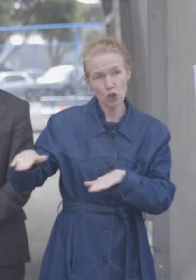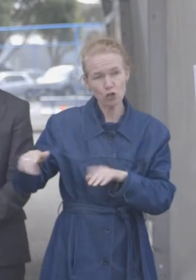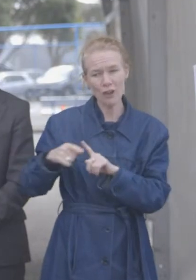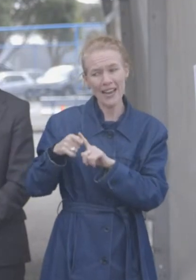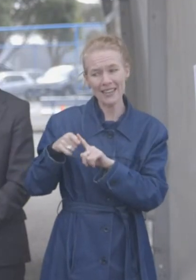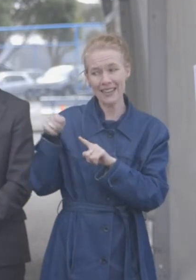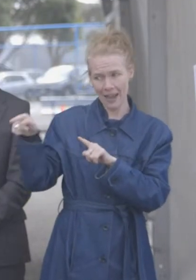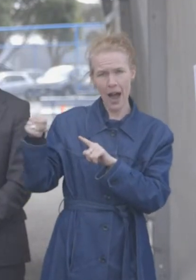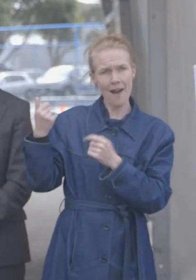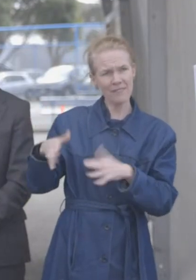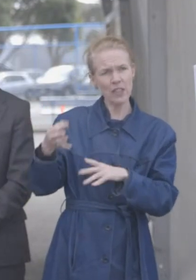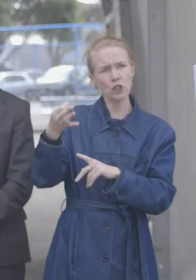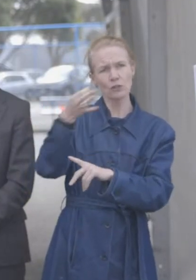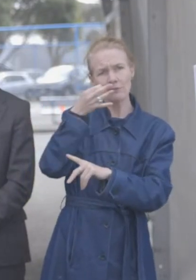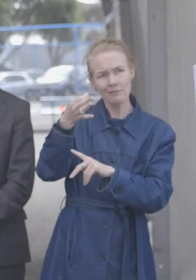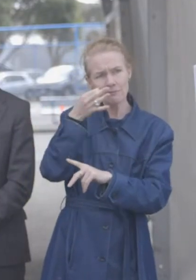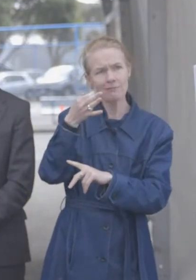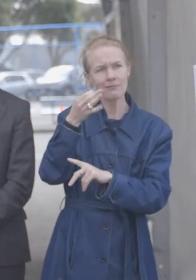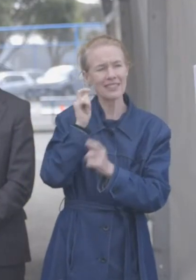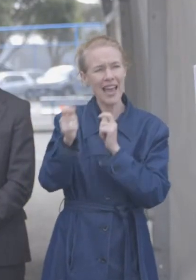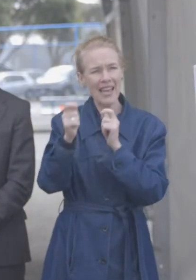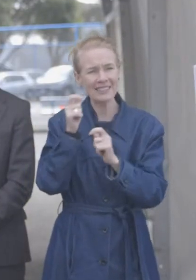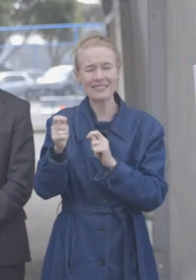it's our